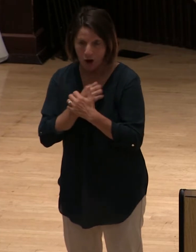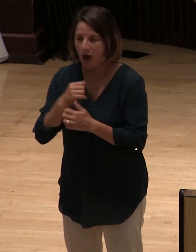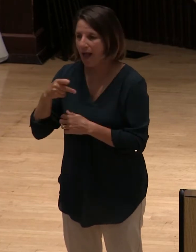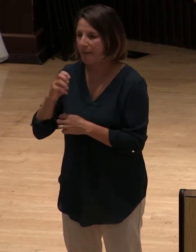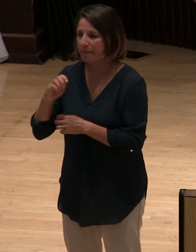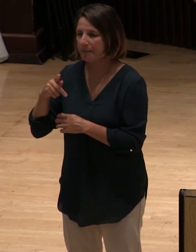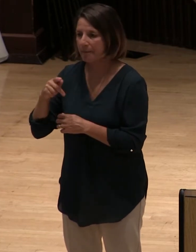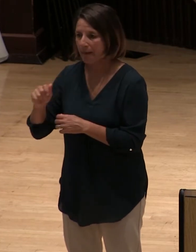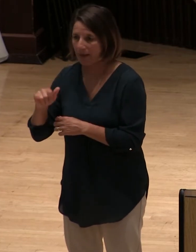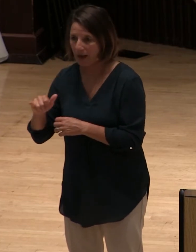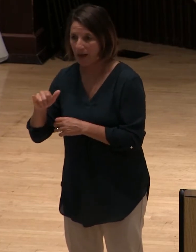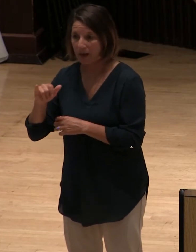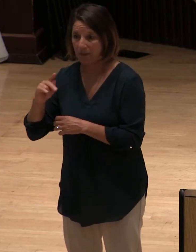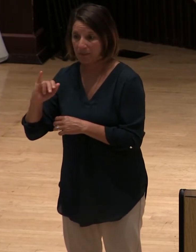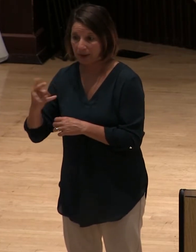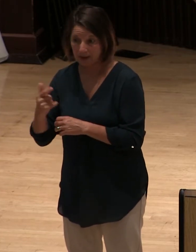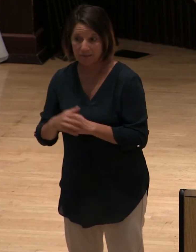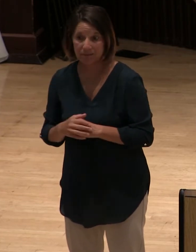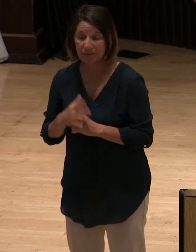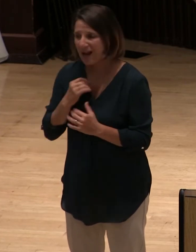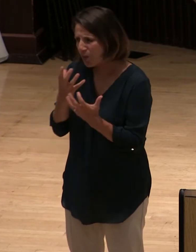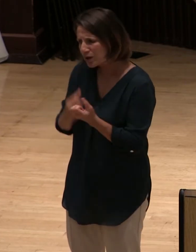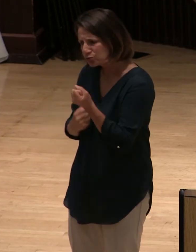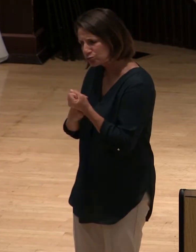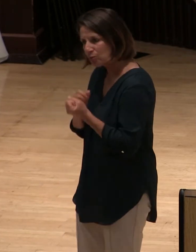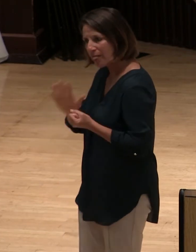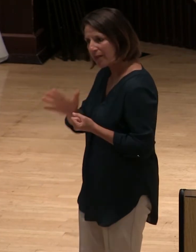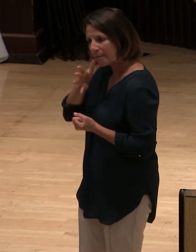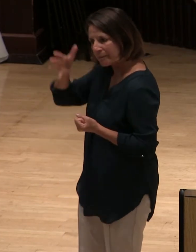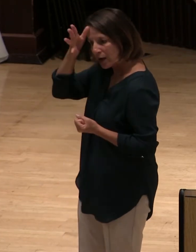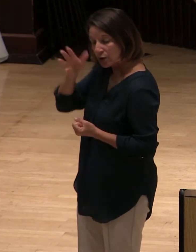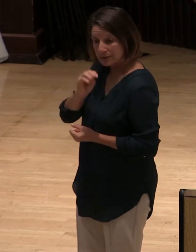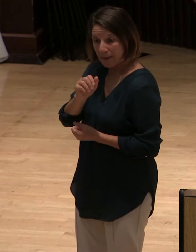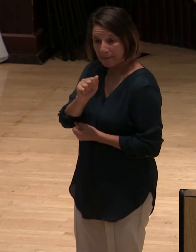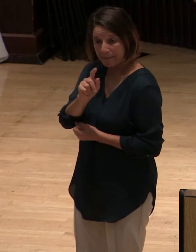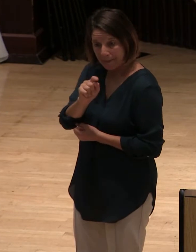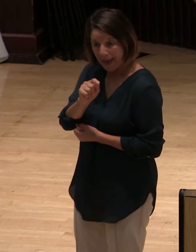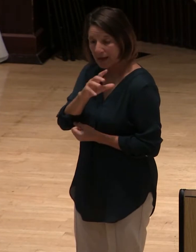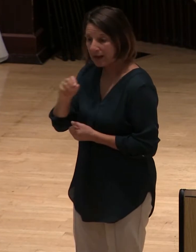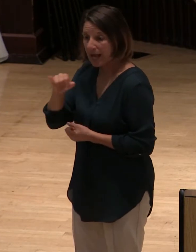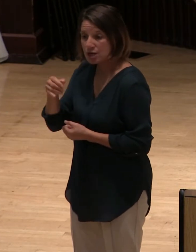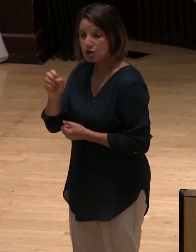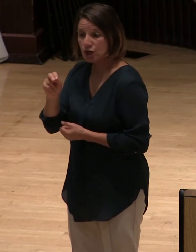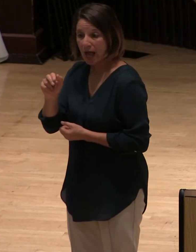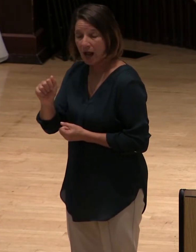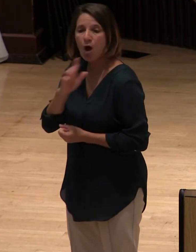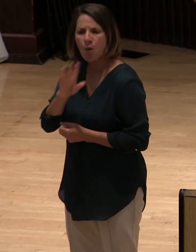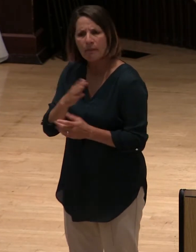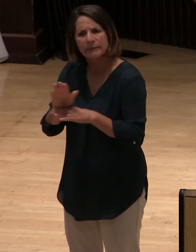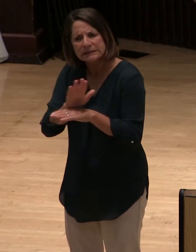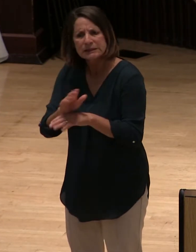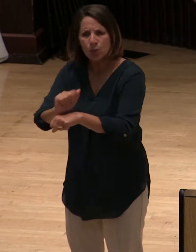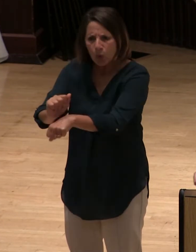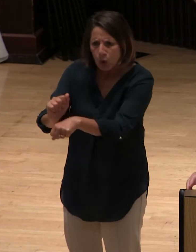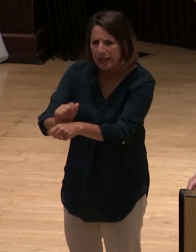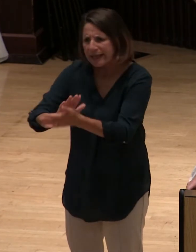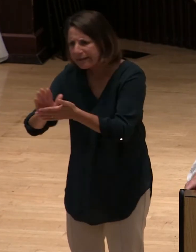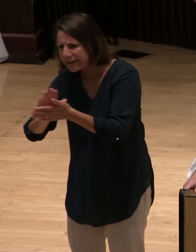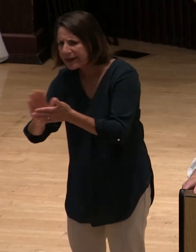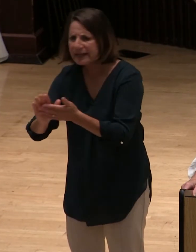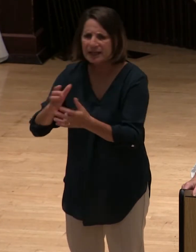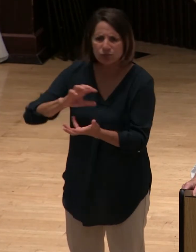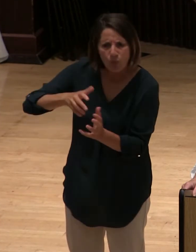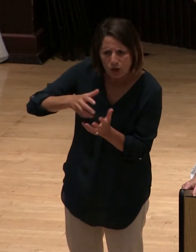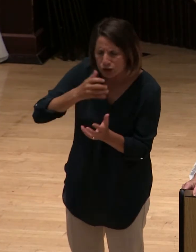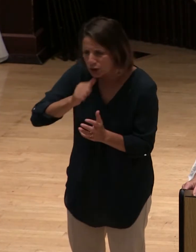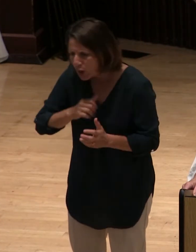And I want to be there to support their parents, Matt and Jenna, who are busy working, cleaning, doing laundry, cooking,